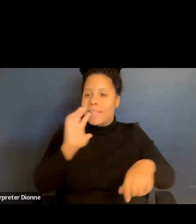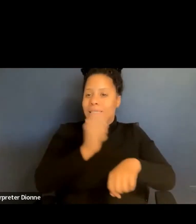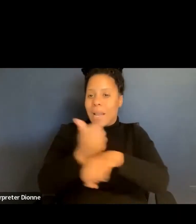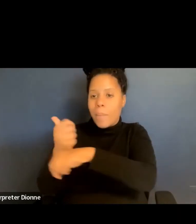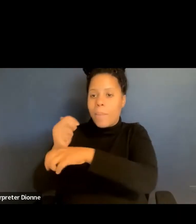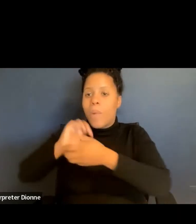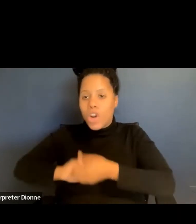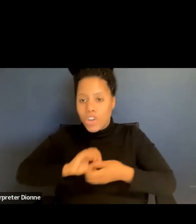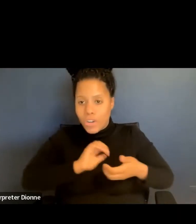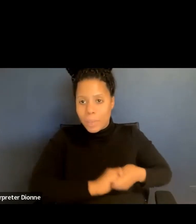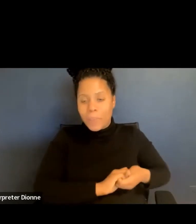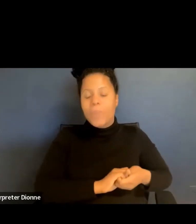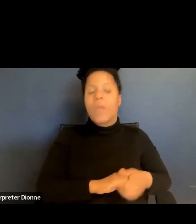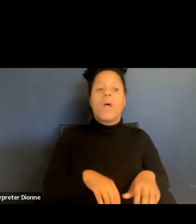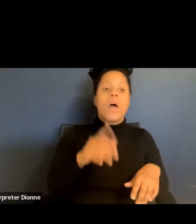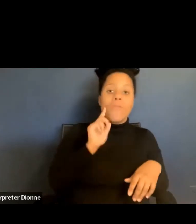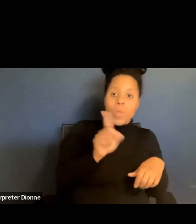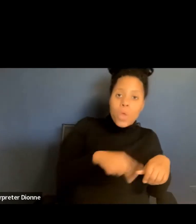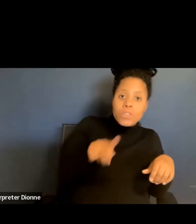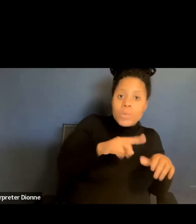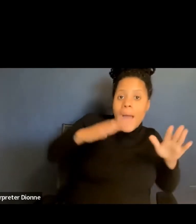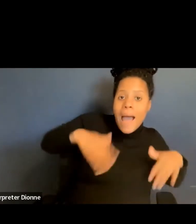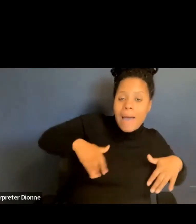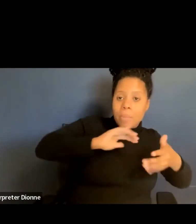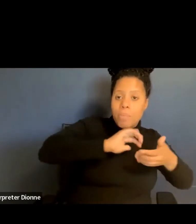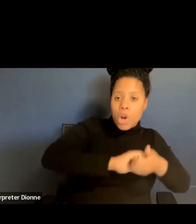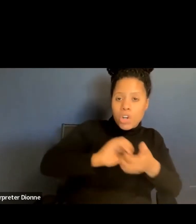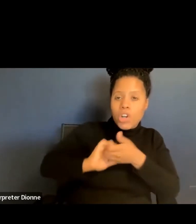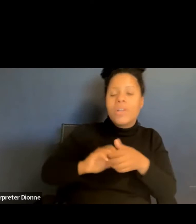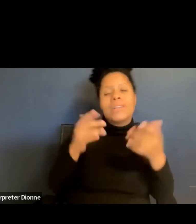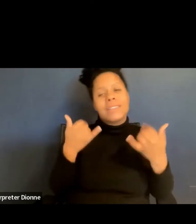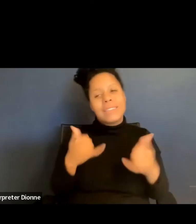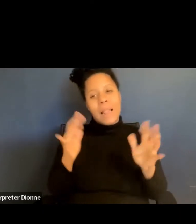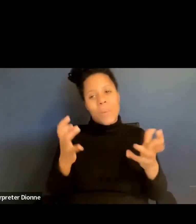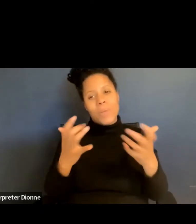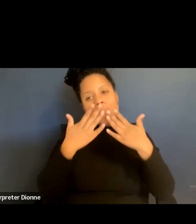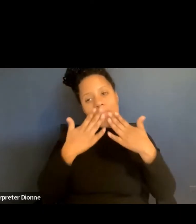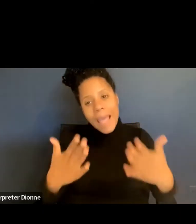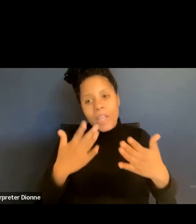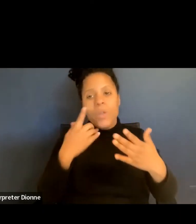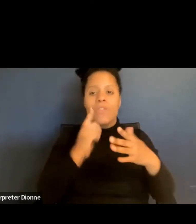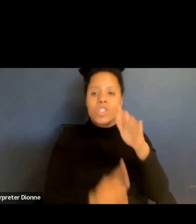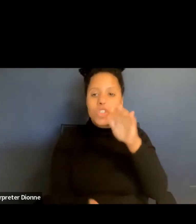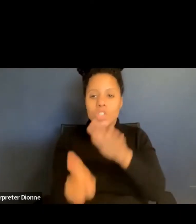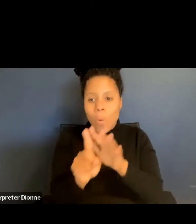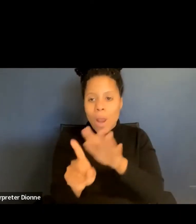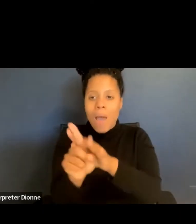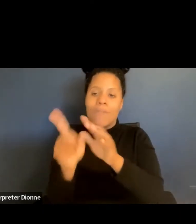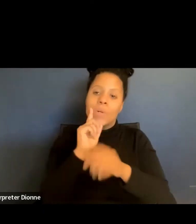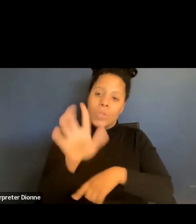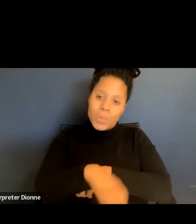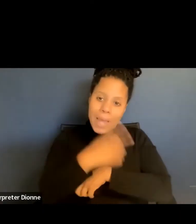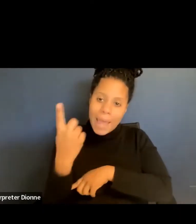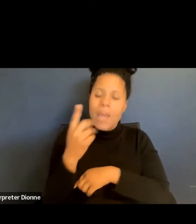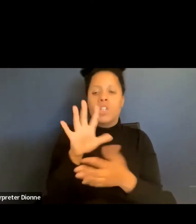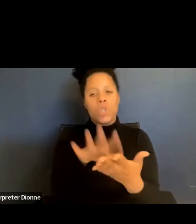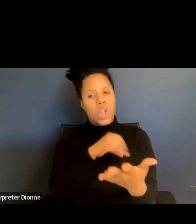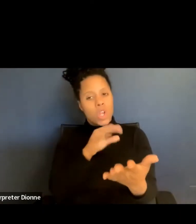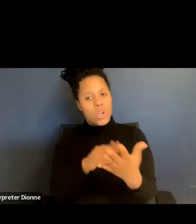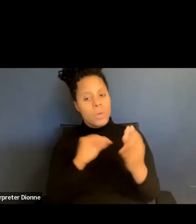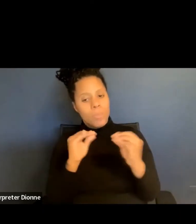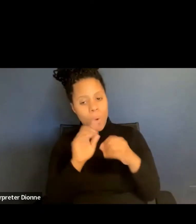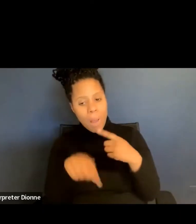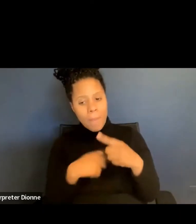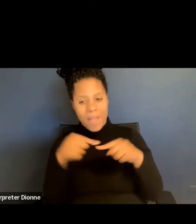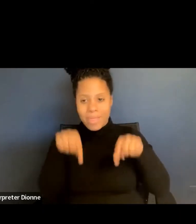yet partnered, I really want to thank you for being here today to learn more about this opportunity and to really encourage